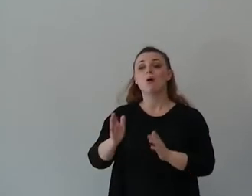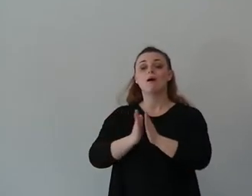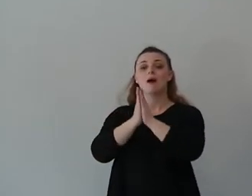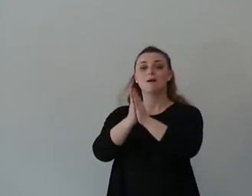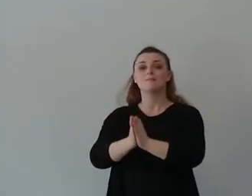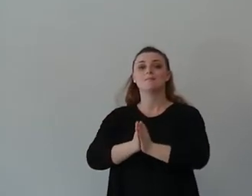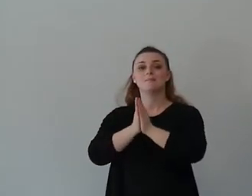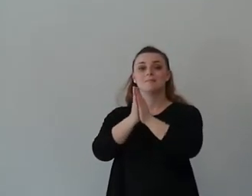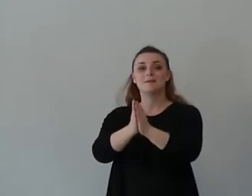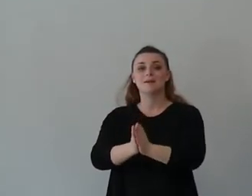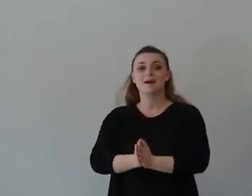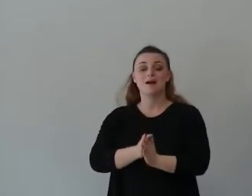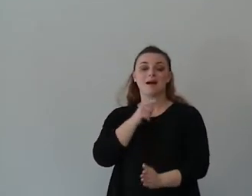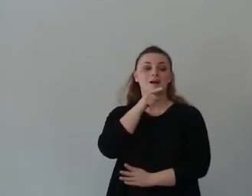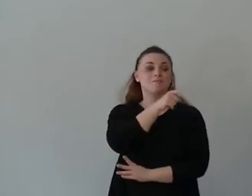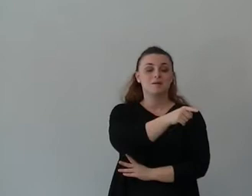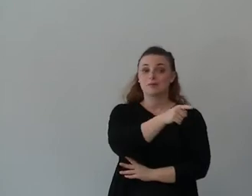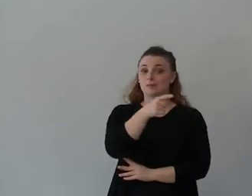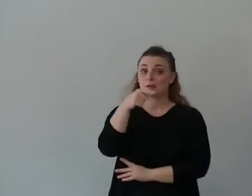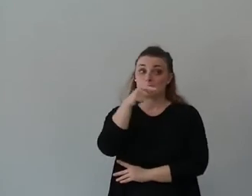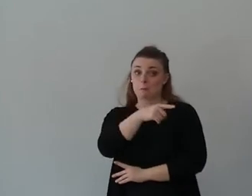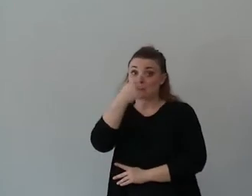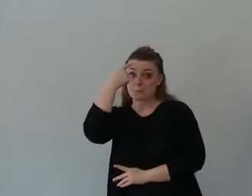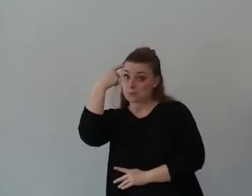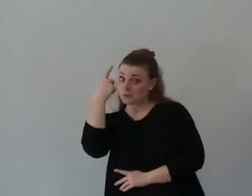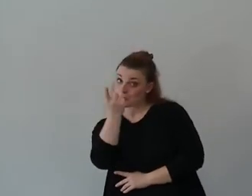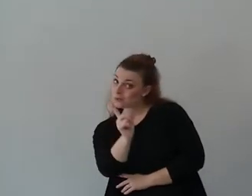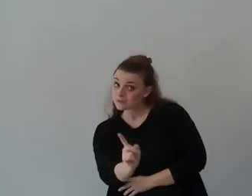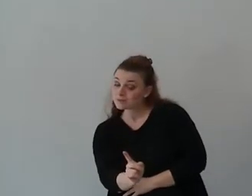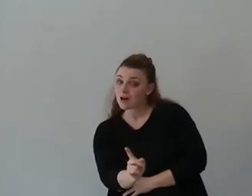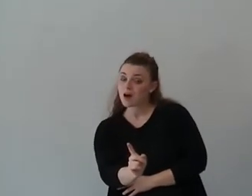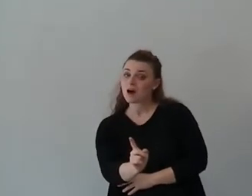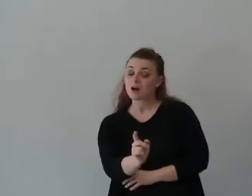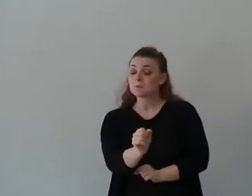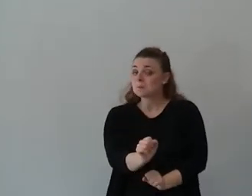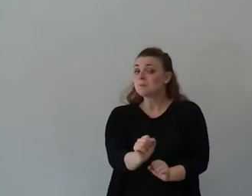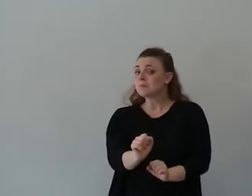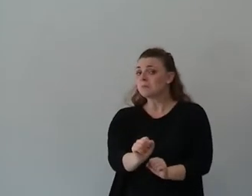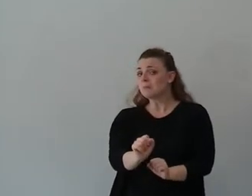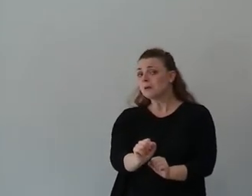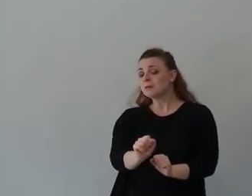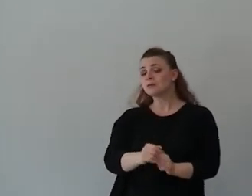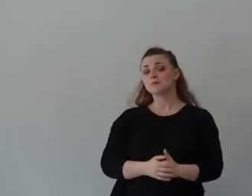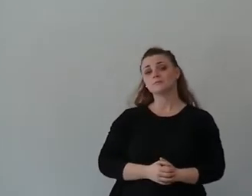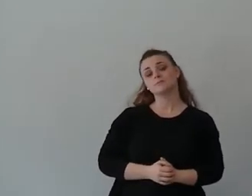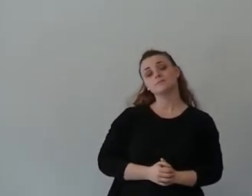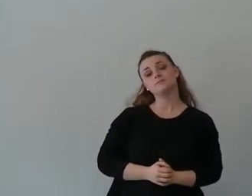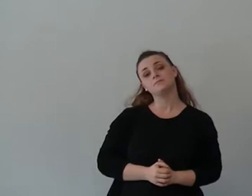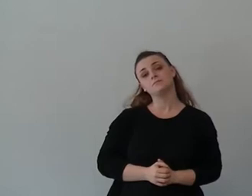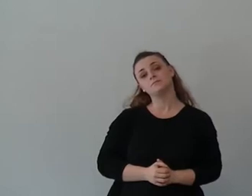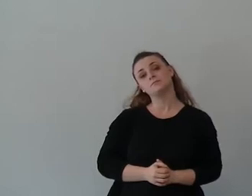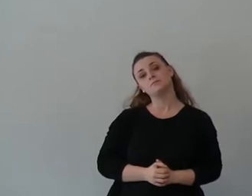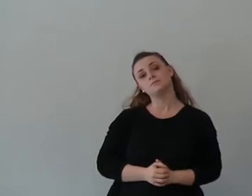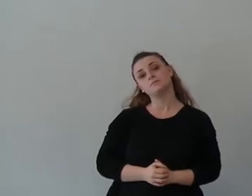no idea the different seeds God has planted into each of our hearts. Non abbiamo idea delle semi che il